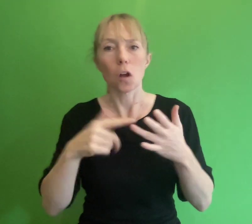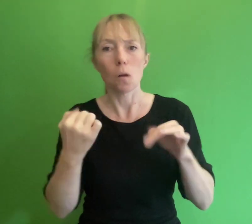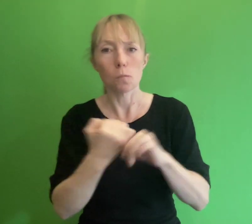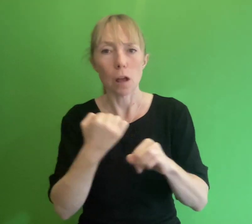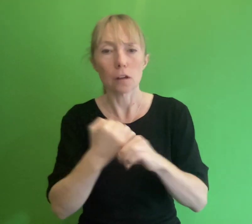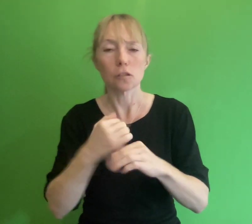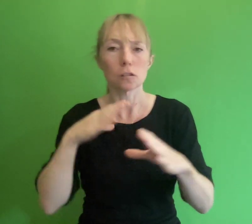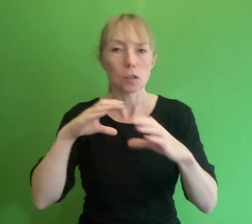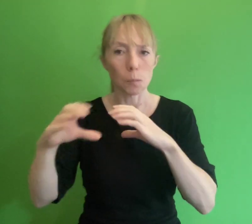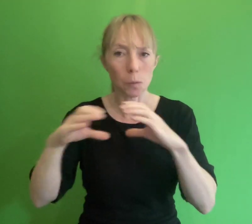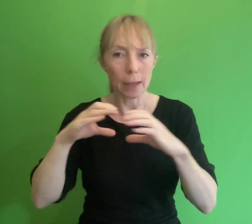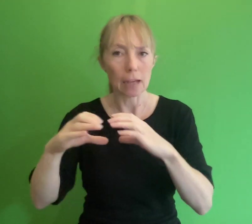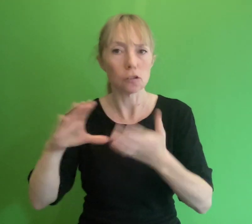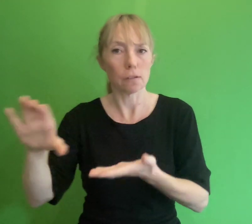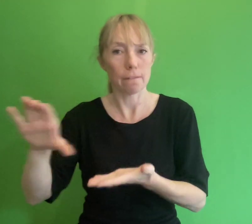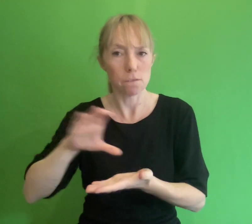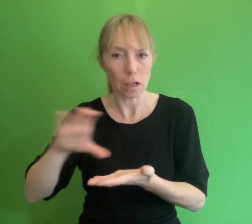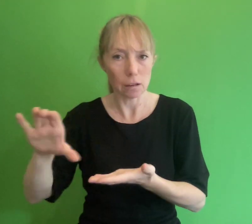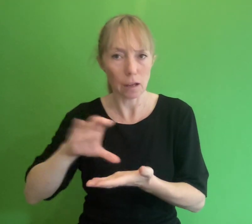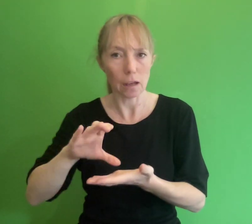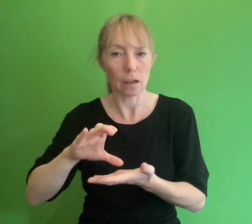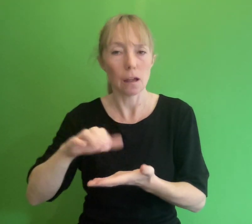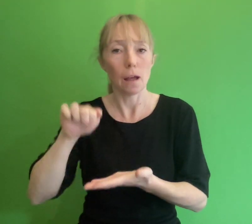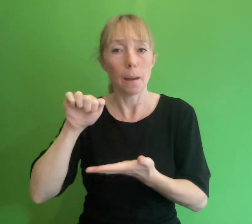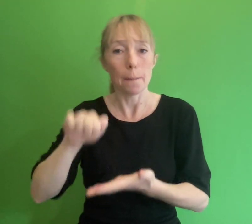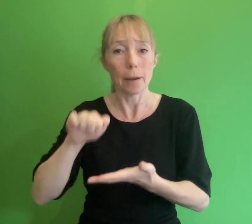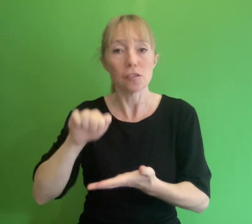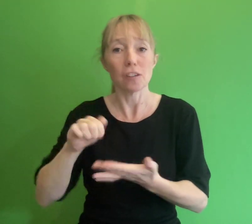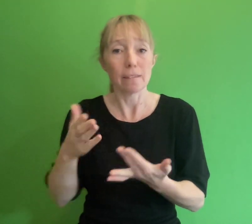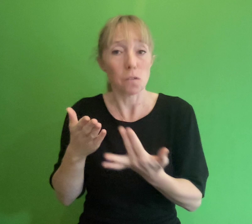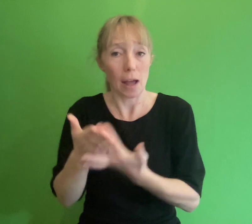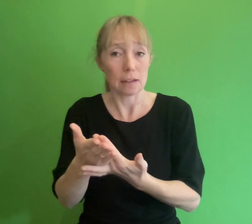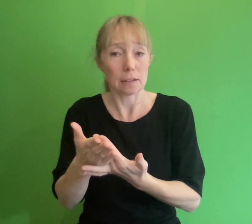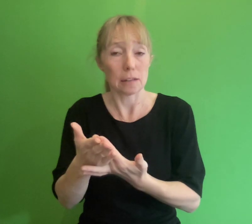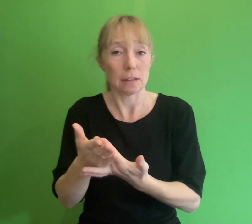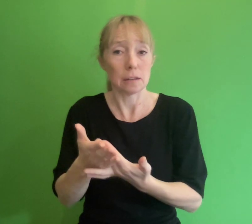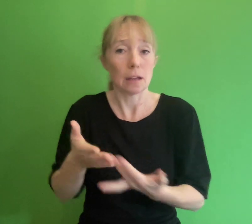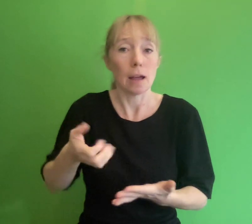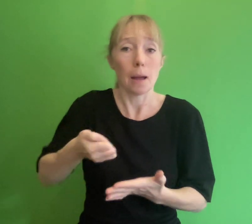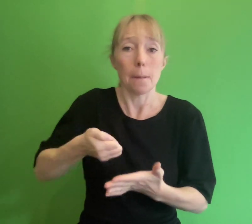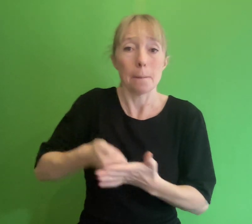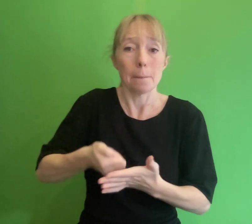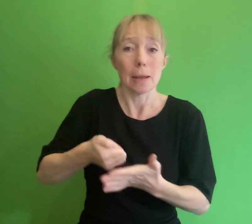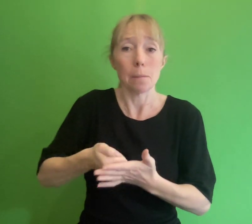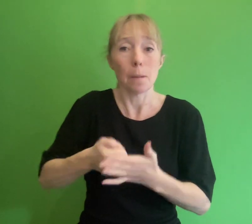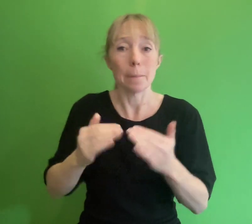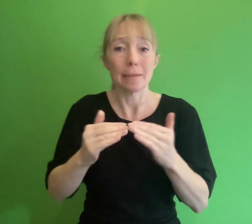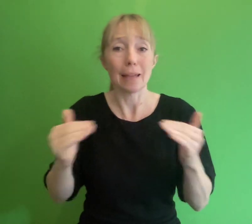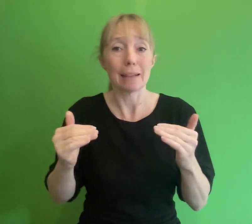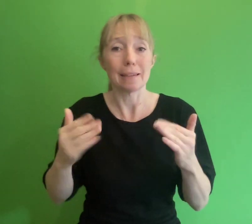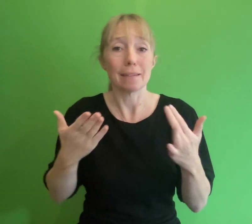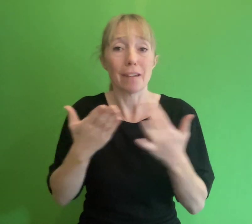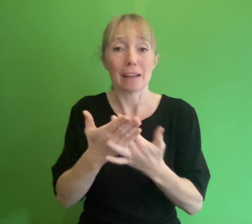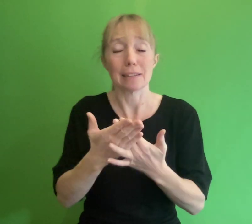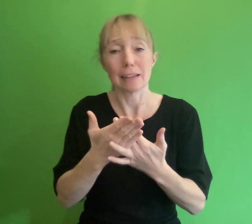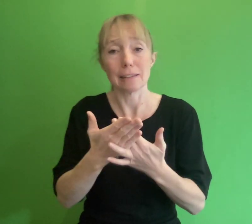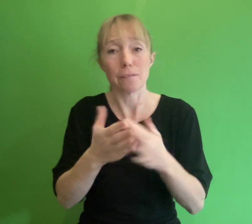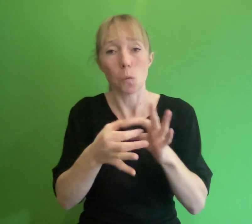communication, funding, budgeting for access, and minimum standards of access for organisations with a wide range